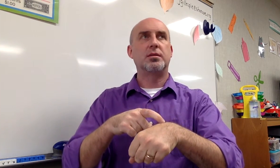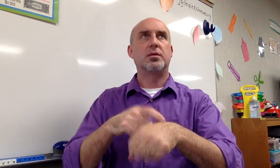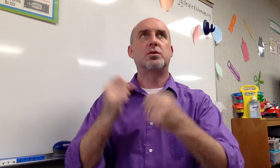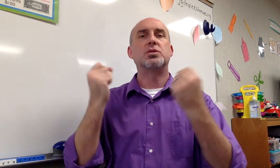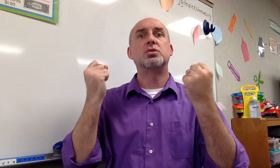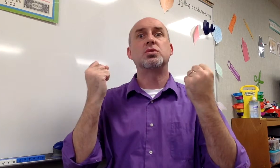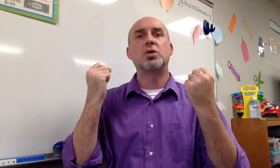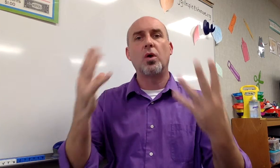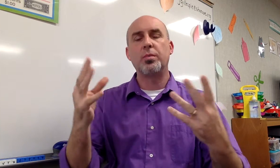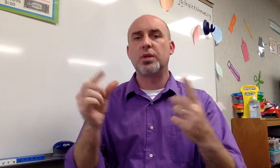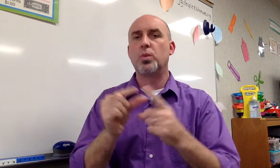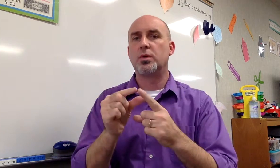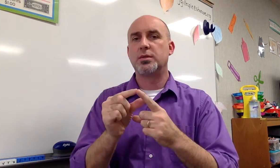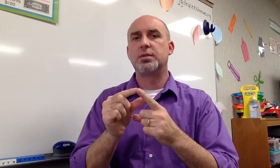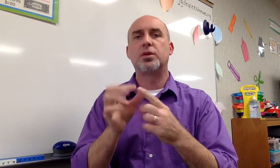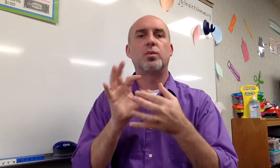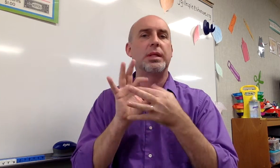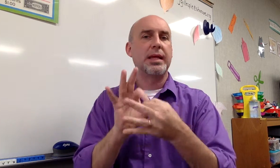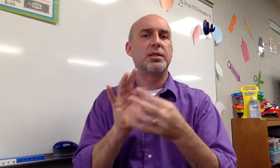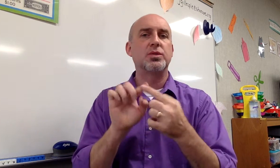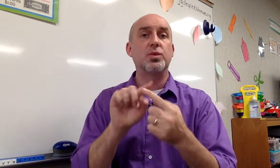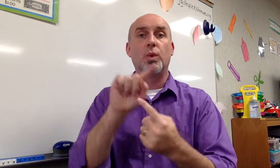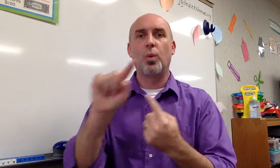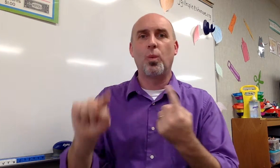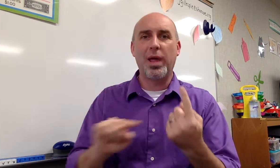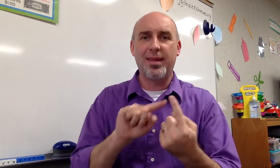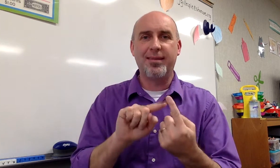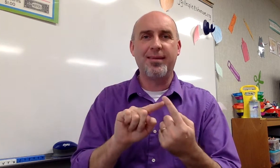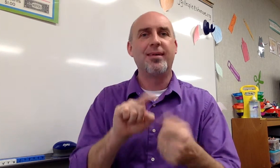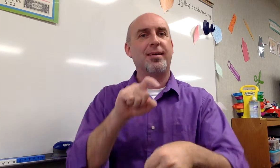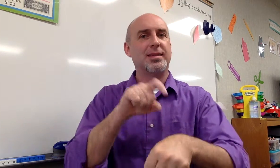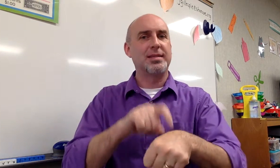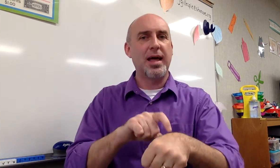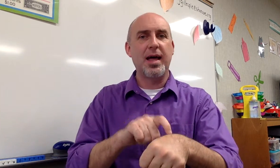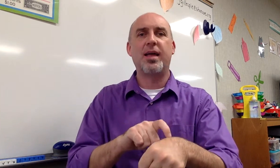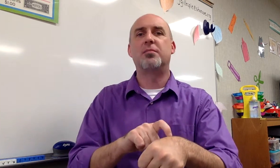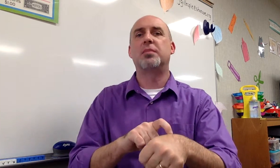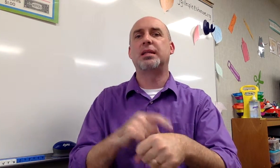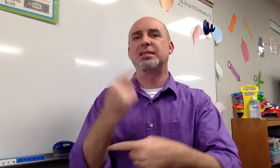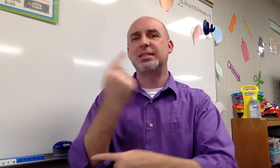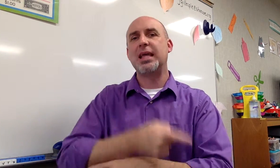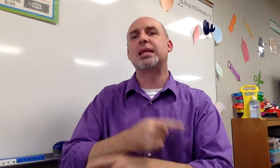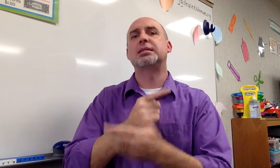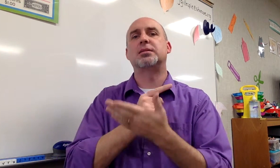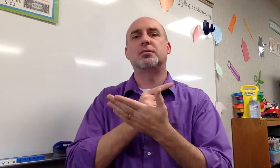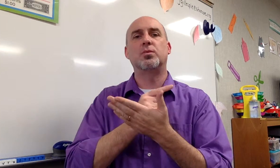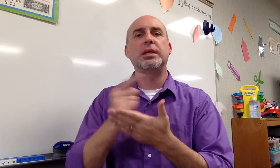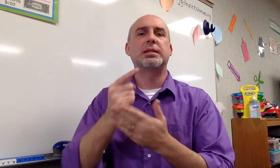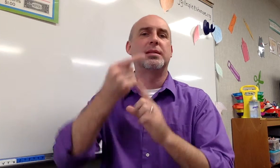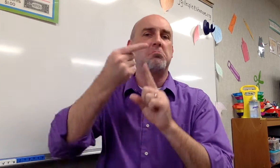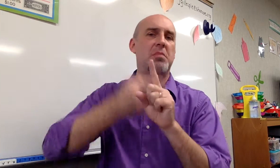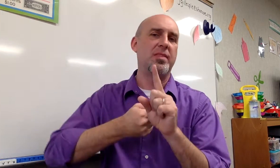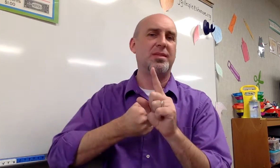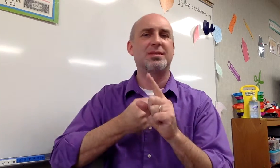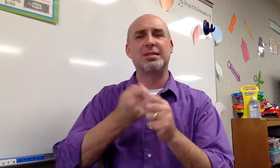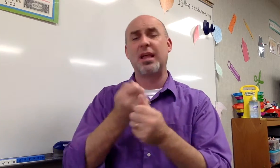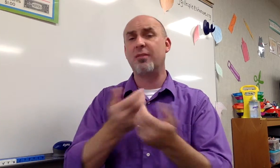are so many words that are related to when and time and days and weeks and months and